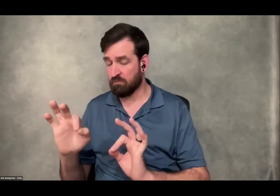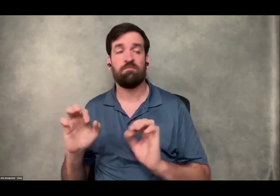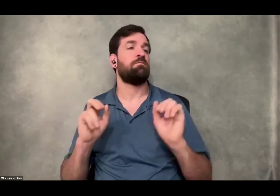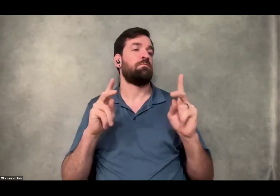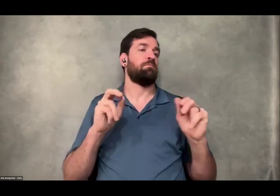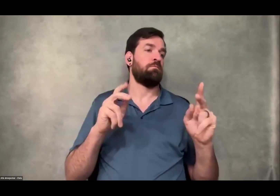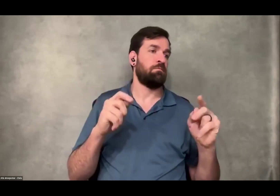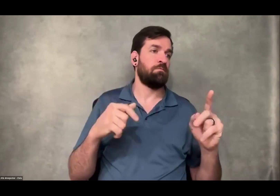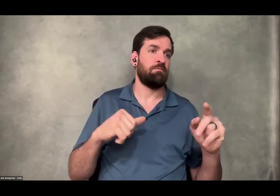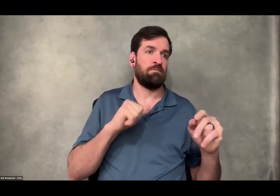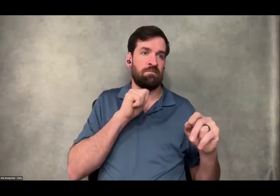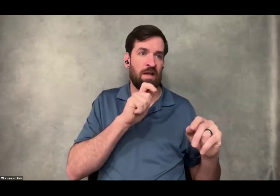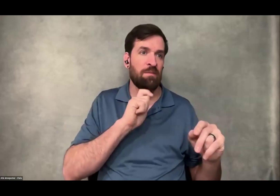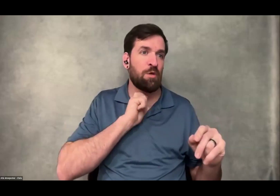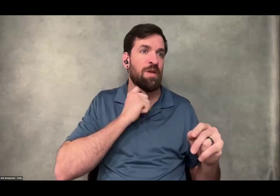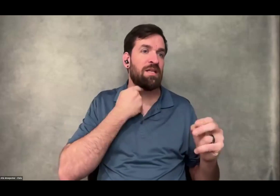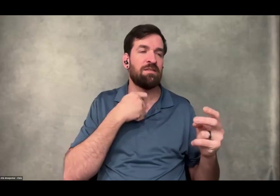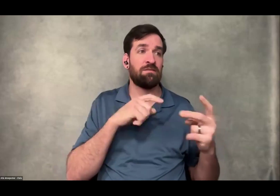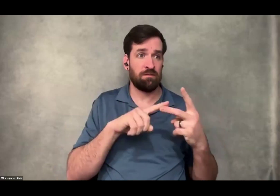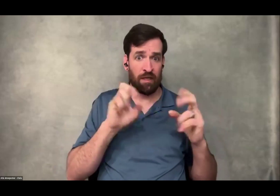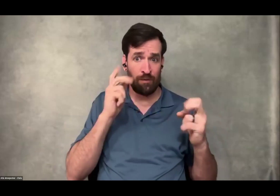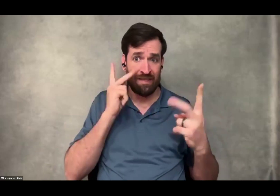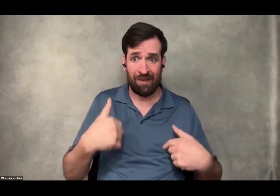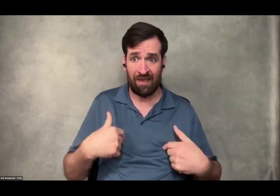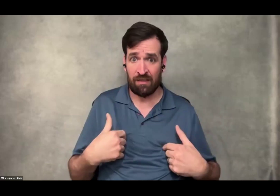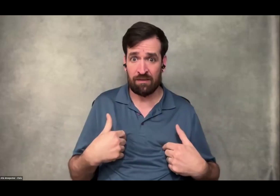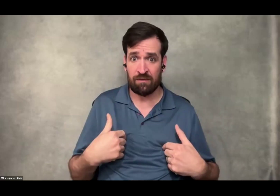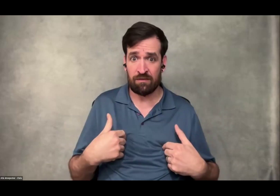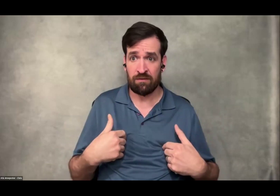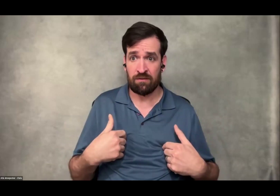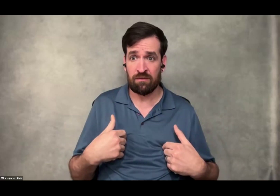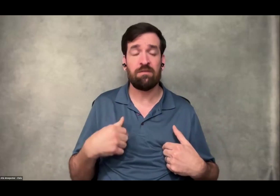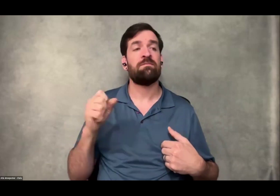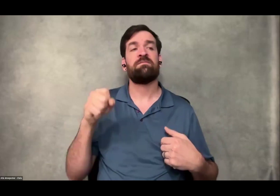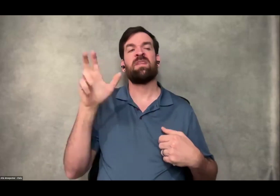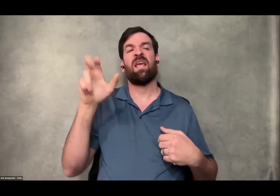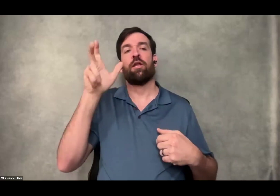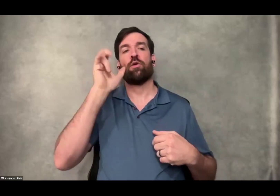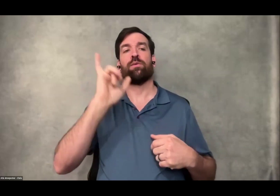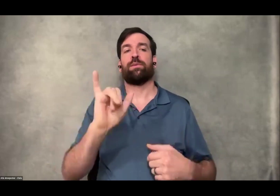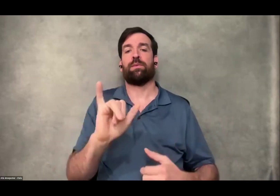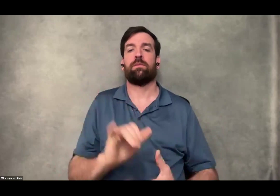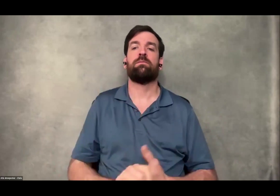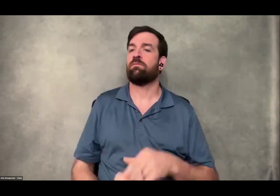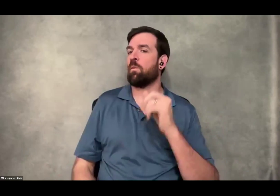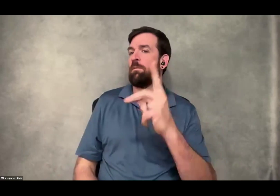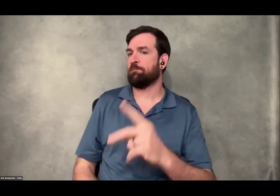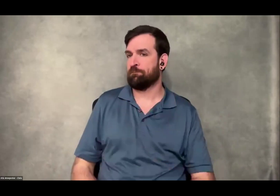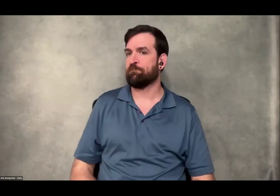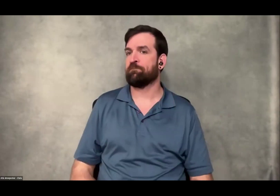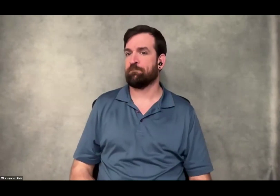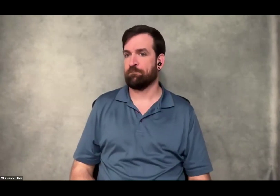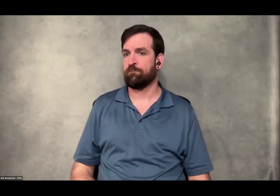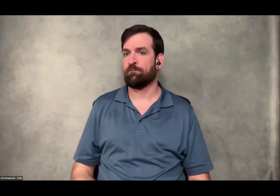Okay, I'm unmuted, and can you see me? Yeah, and we can hear you too. Okay. All